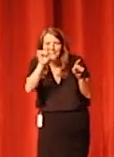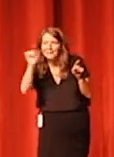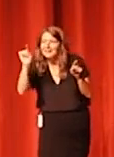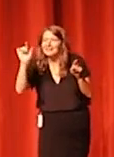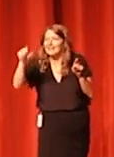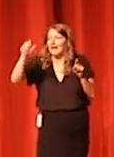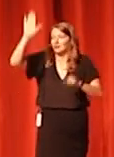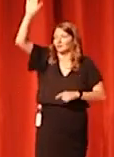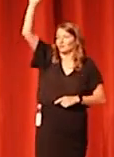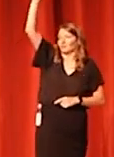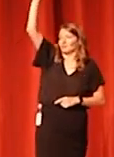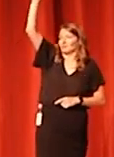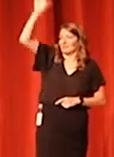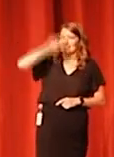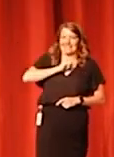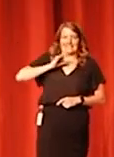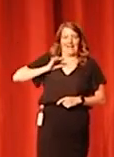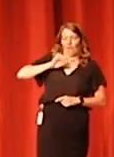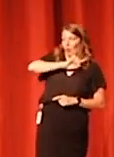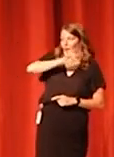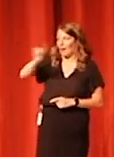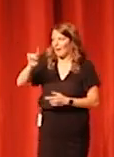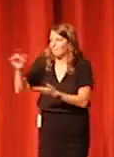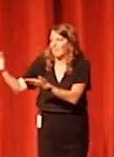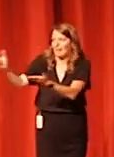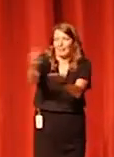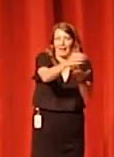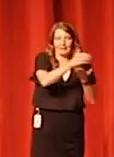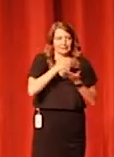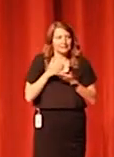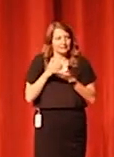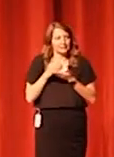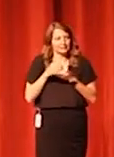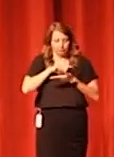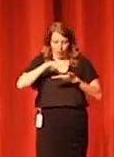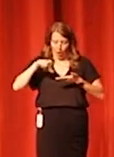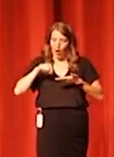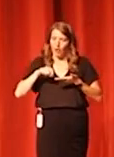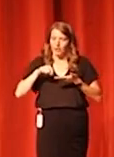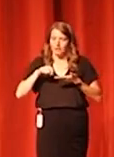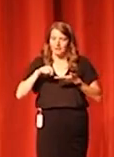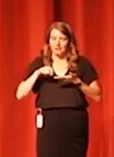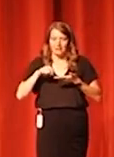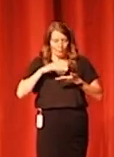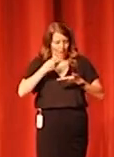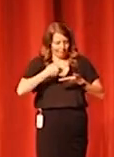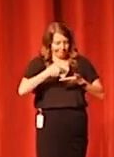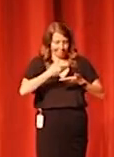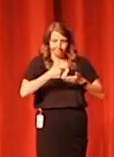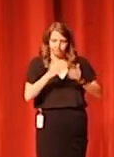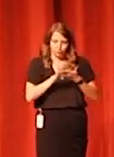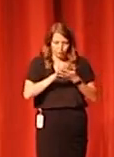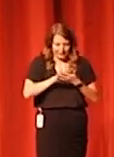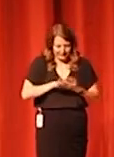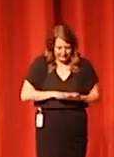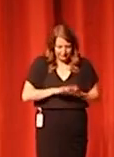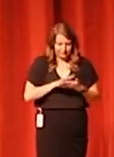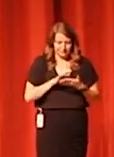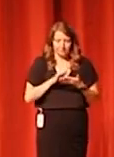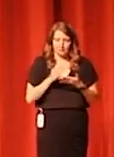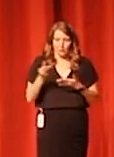just raise your hands. Our staff will come by and pick them up, and then those are going to start to get streamed in